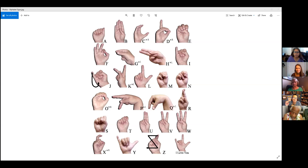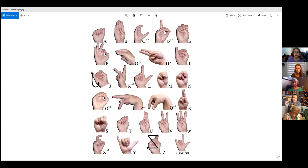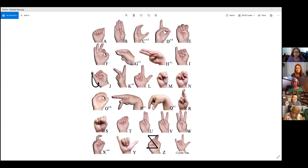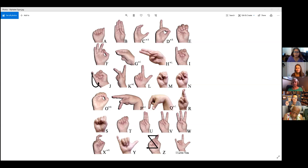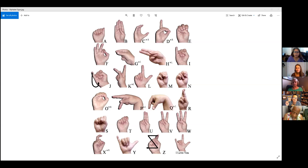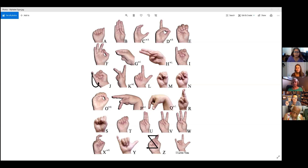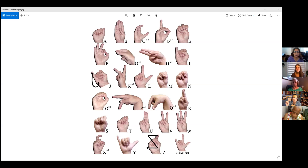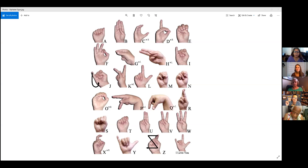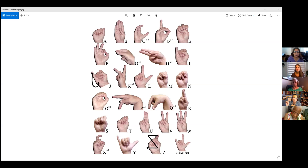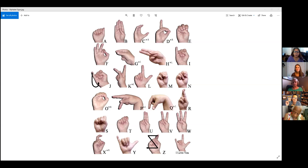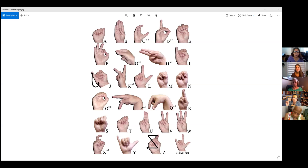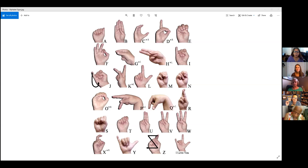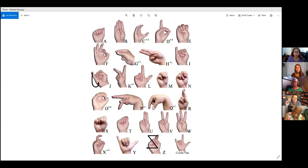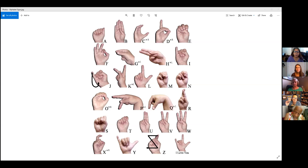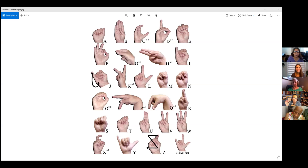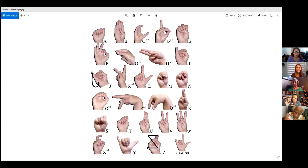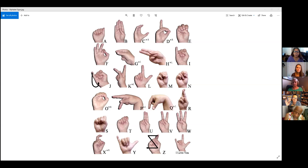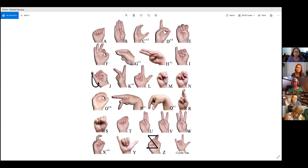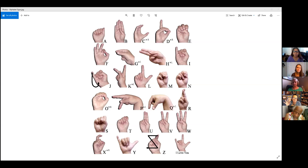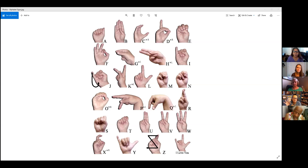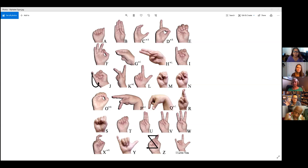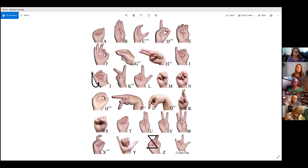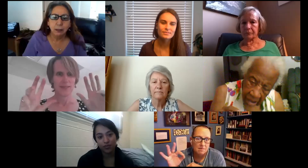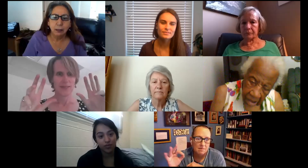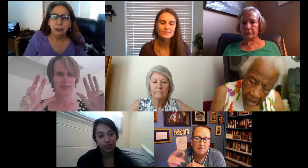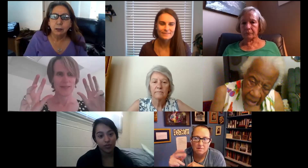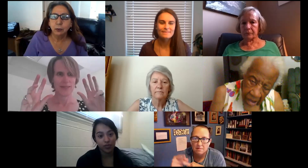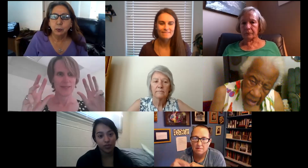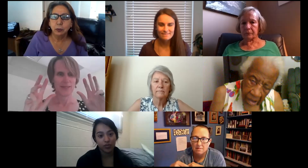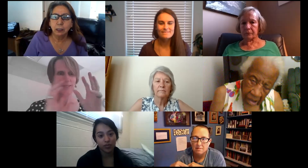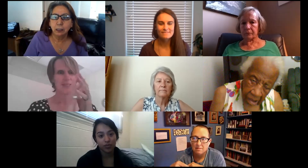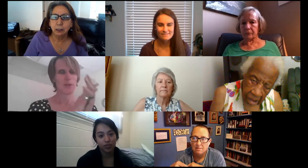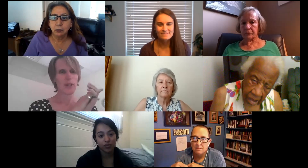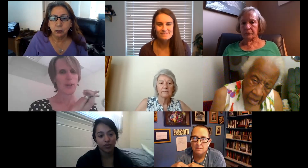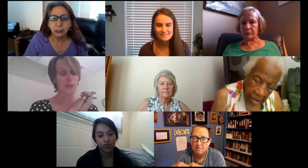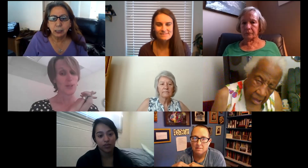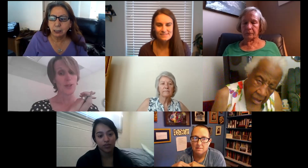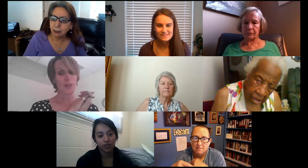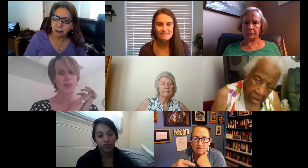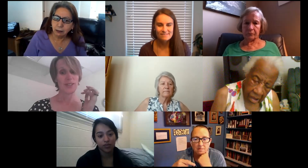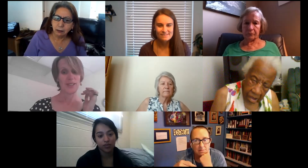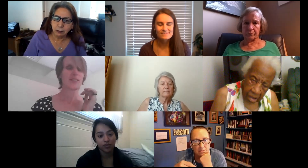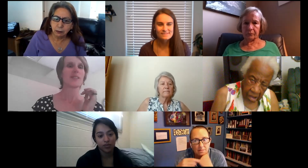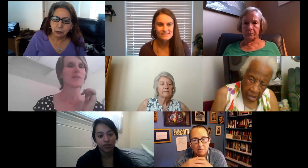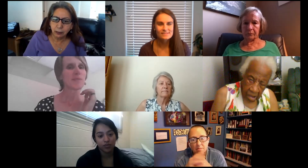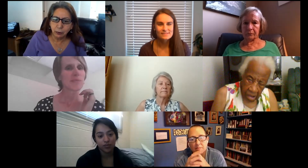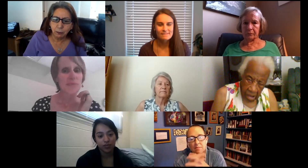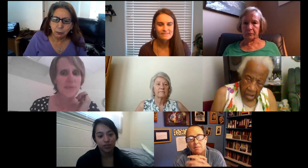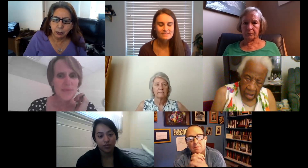language classes. So that way they can learn. There's I think we have what we